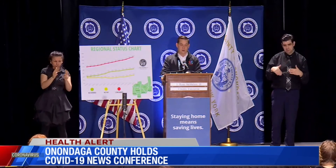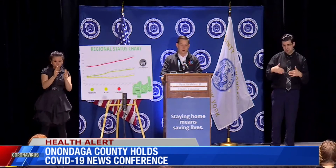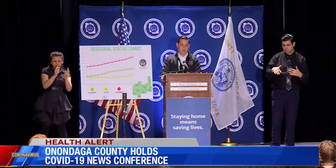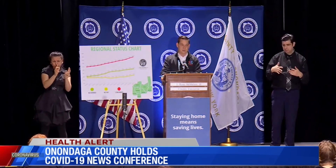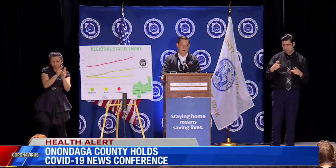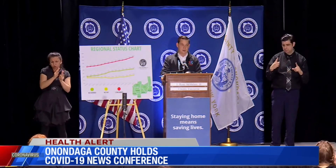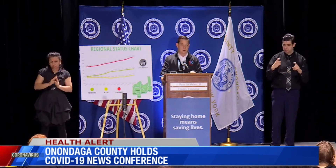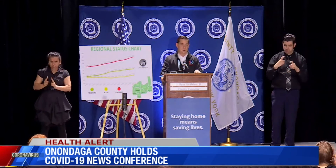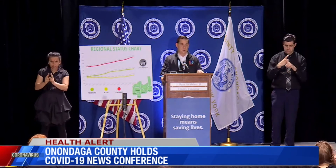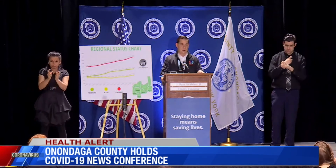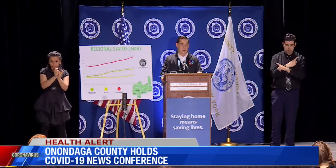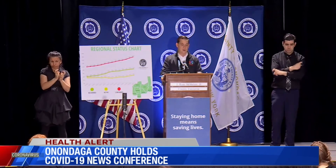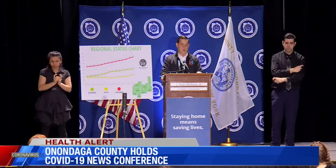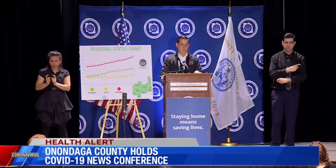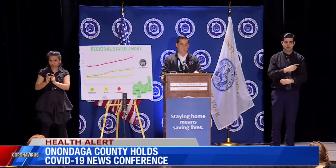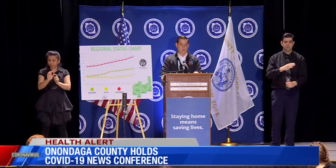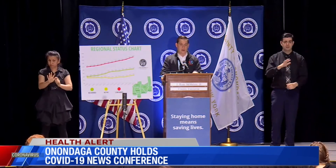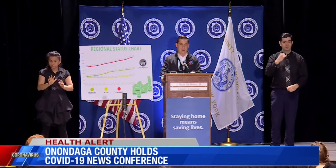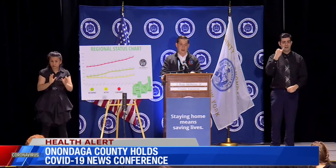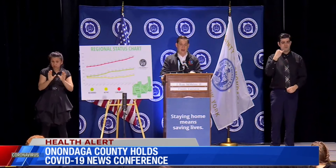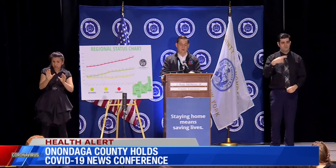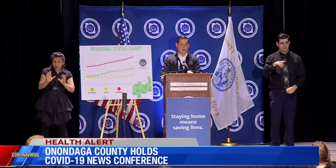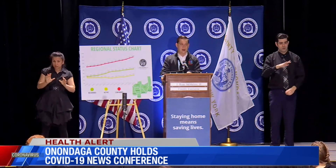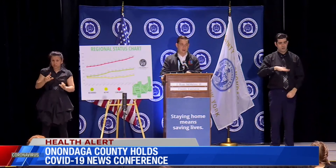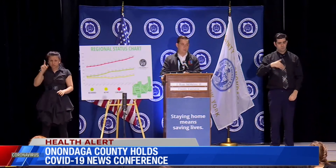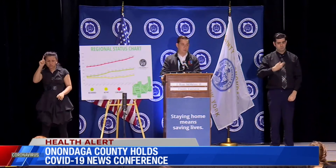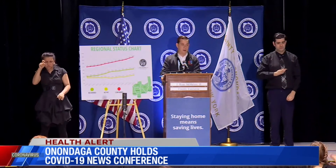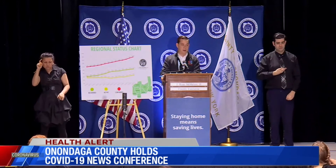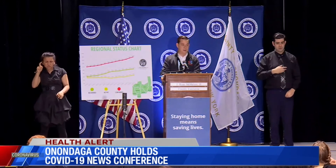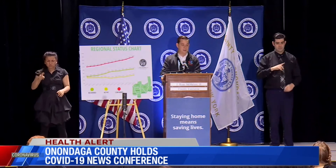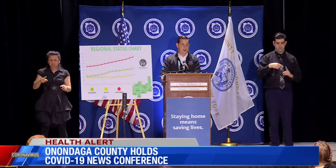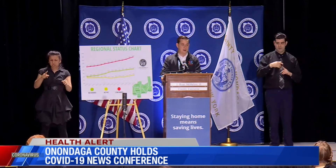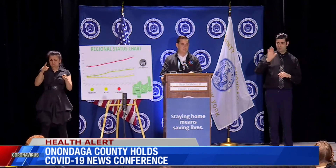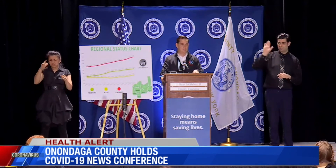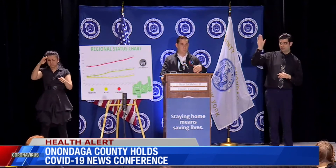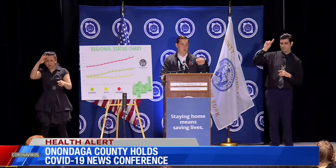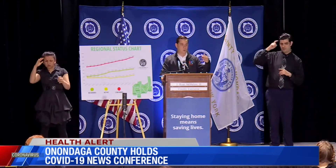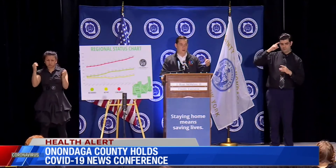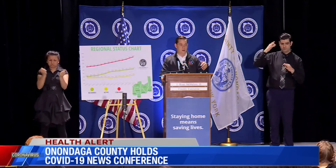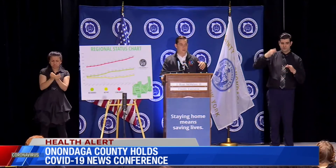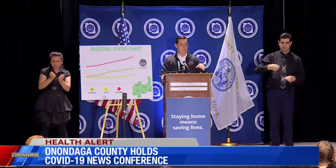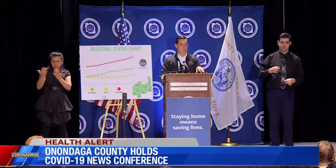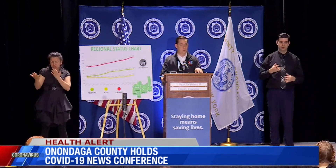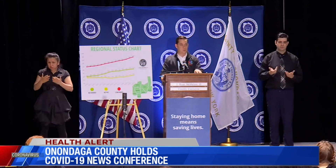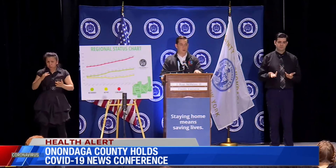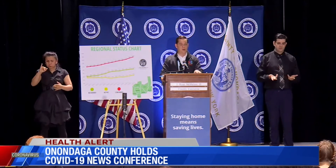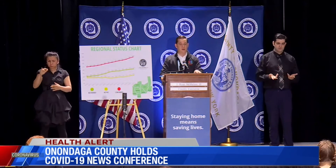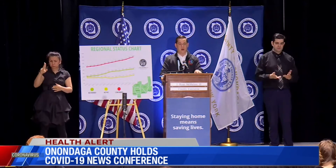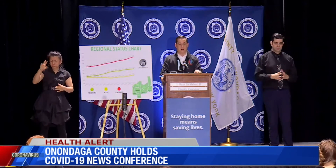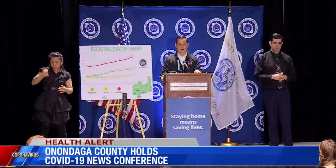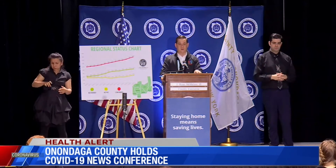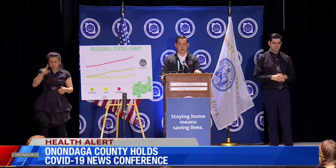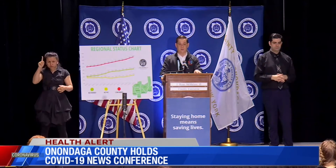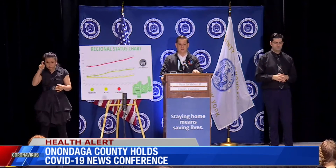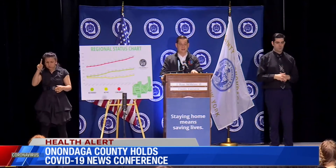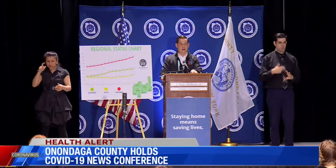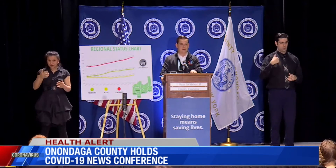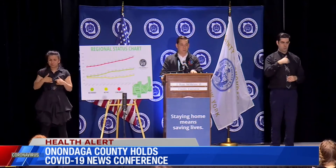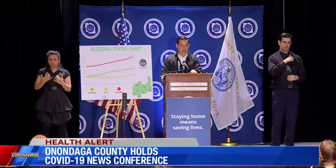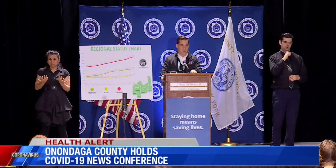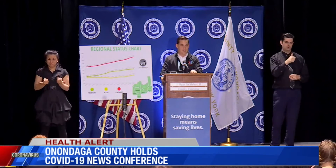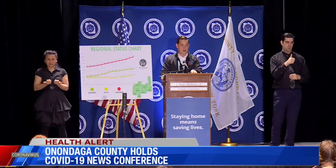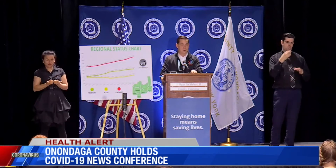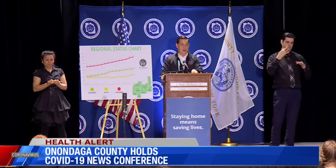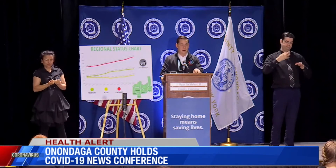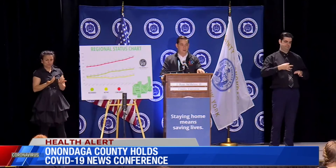upset with why the governor did, I do not have a plan. It's not, we don't regulate schools, but our health department does not